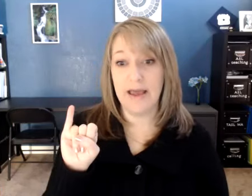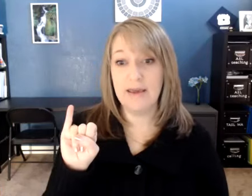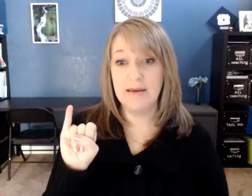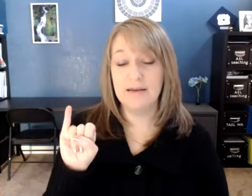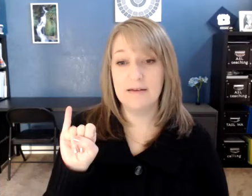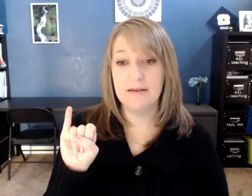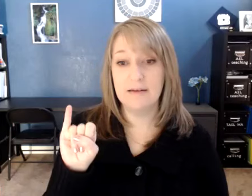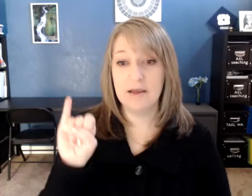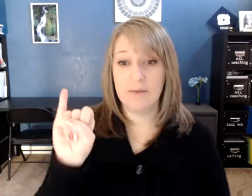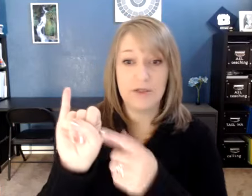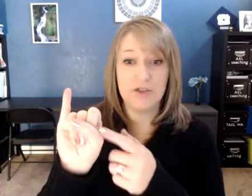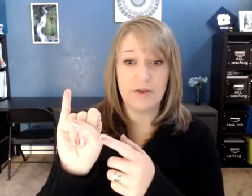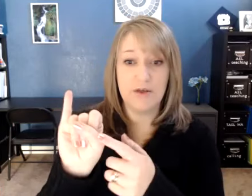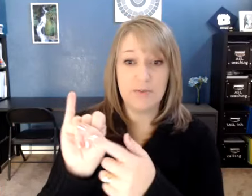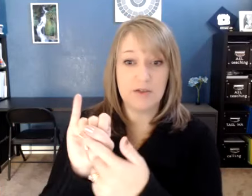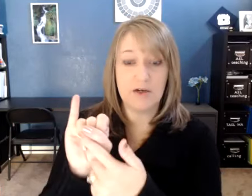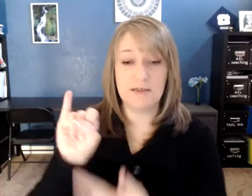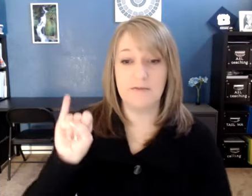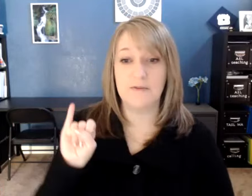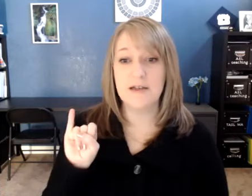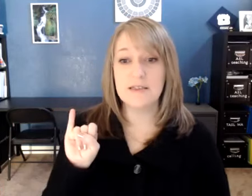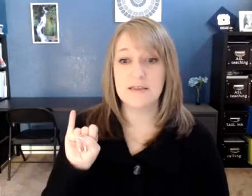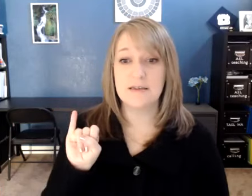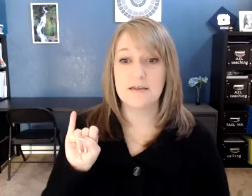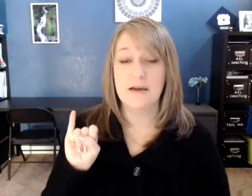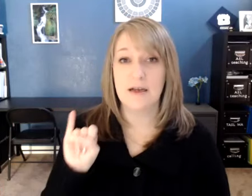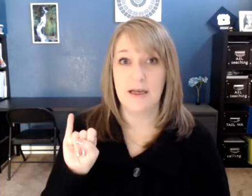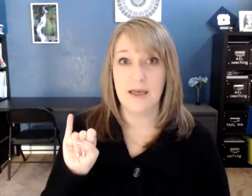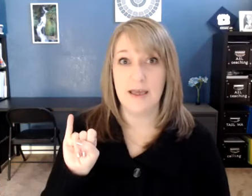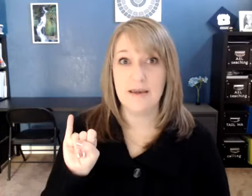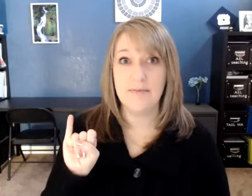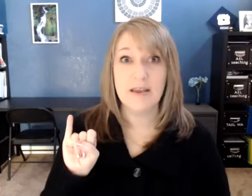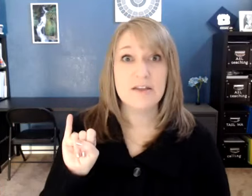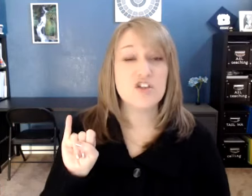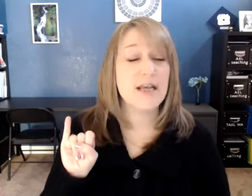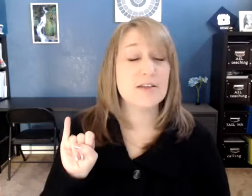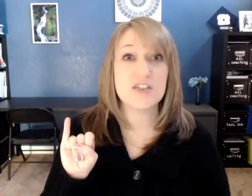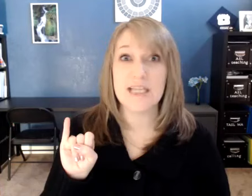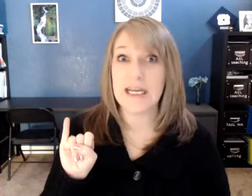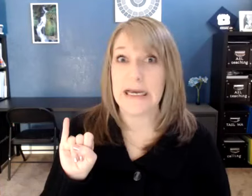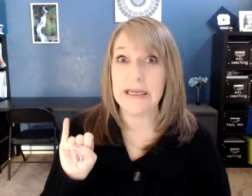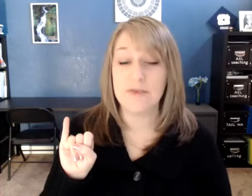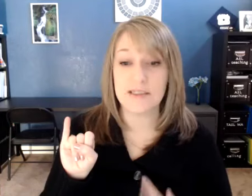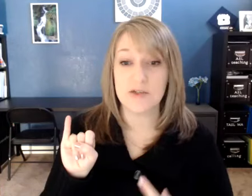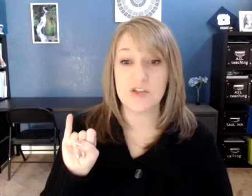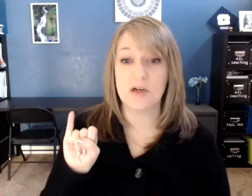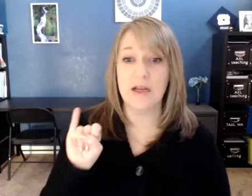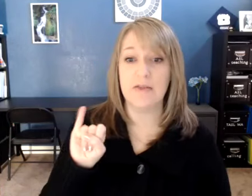I, make sure your thumb is crossed in front. I. J is just like I, that's how you start, and then you